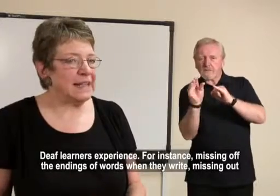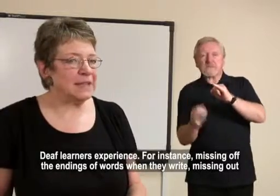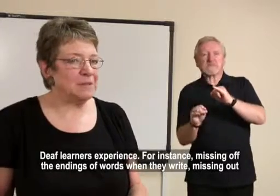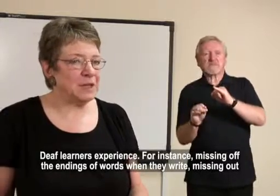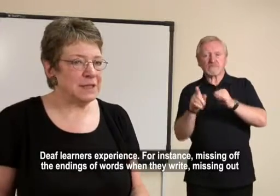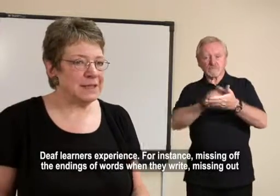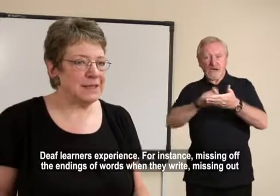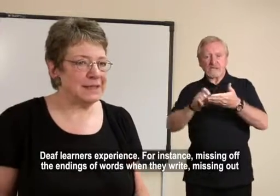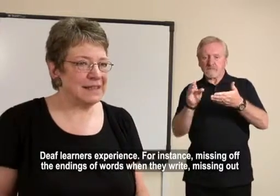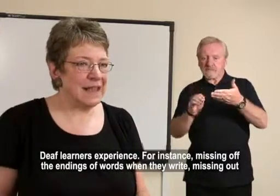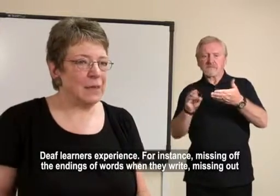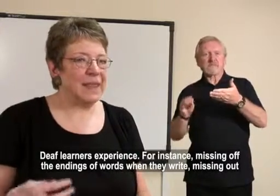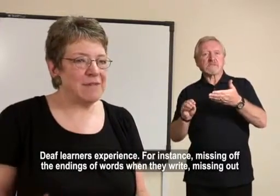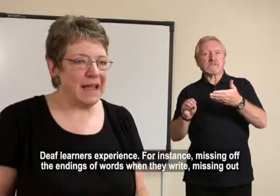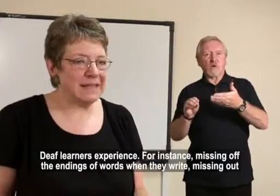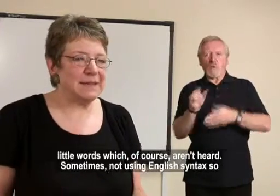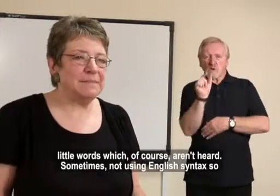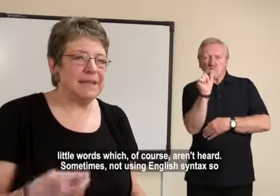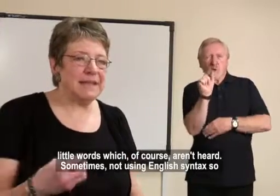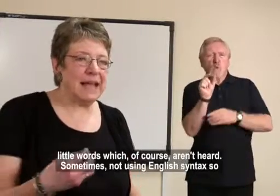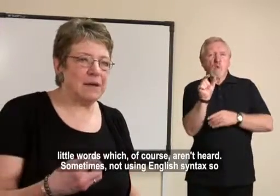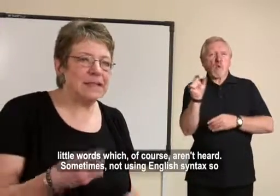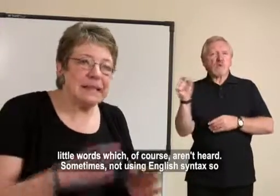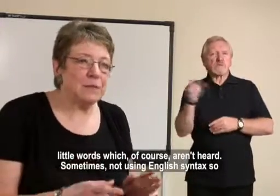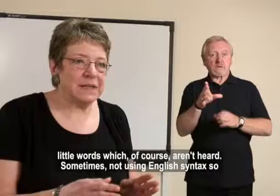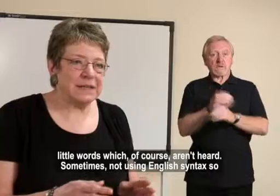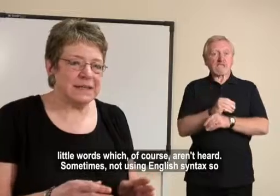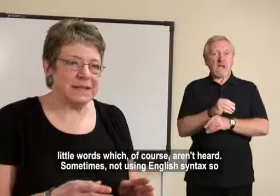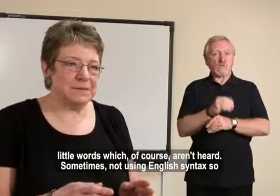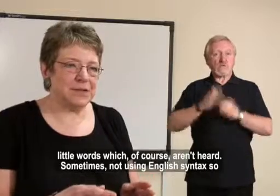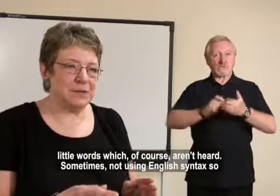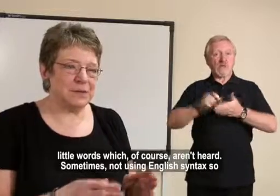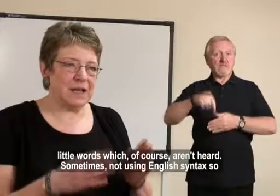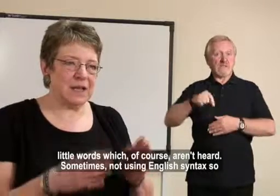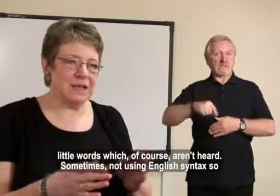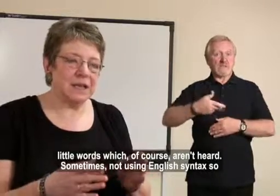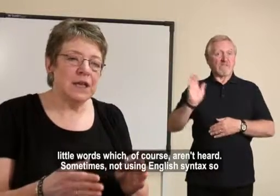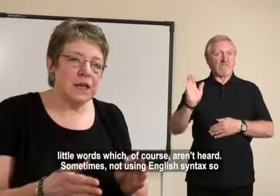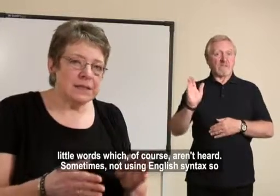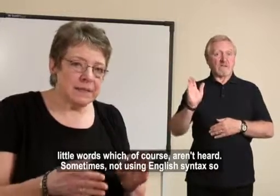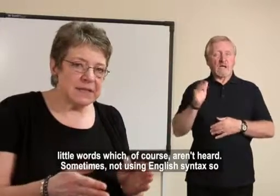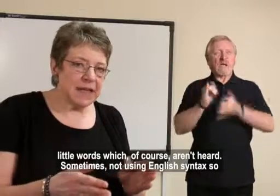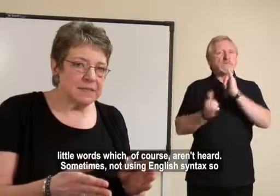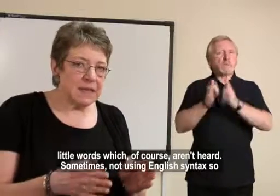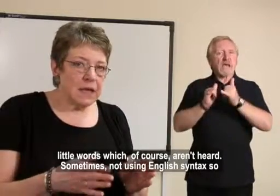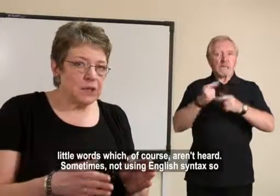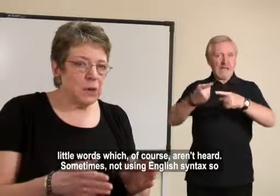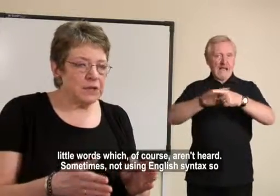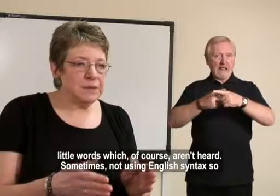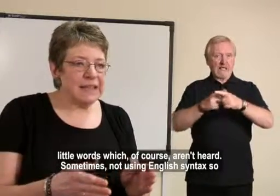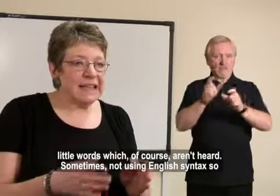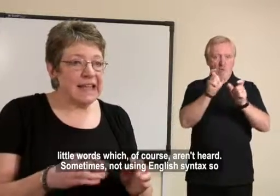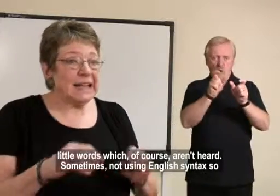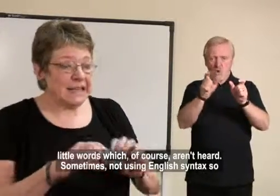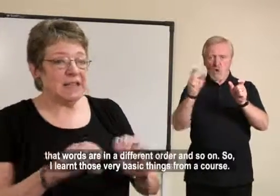the endings of words when they write, missing out little words, which of course aren't heard, sometimes